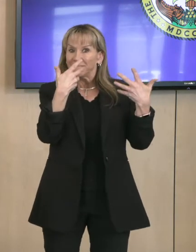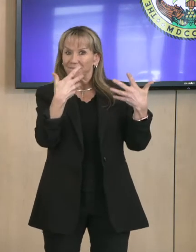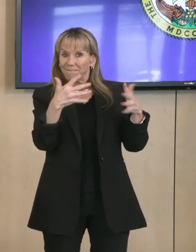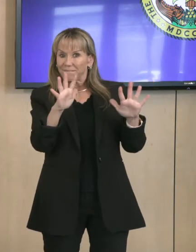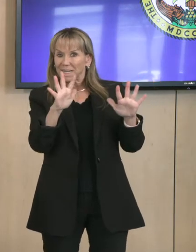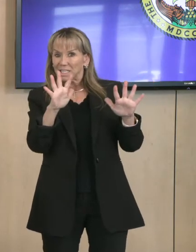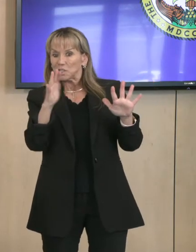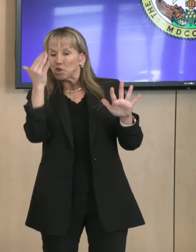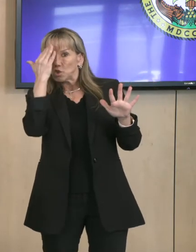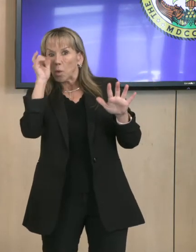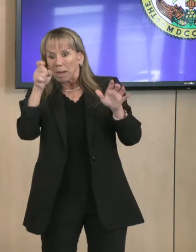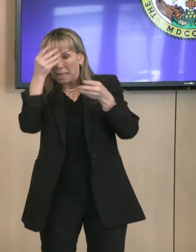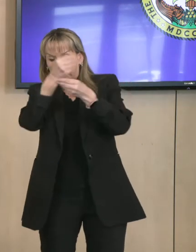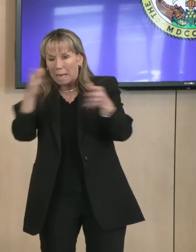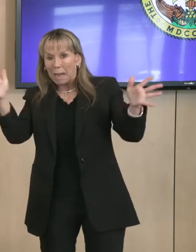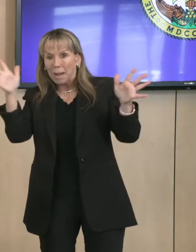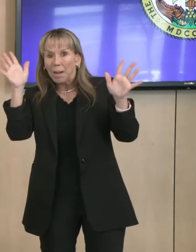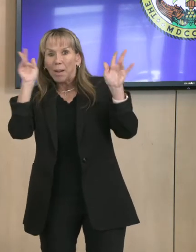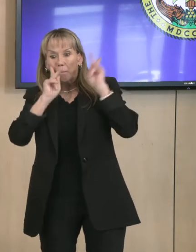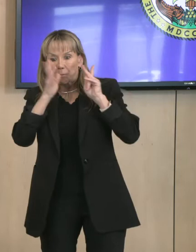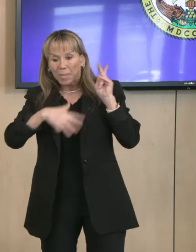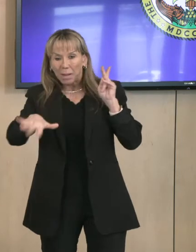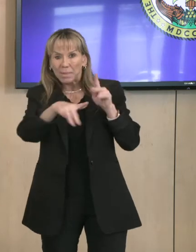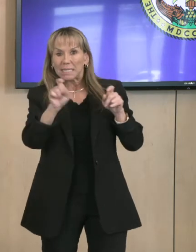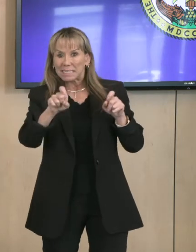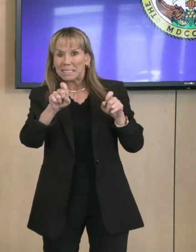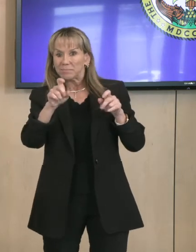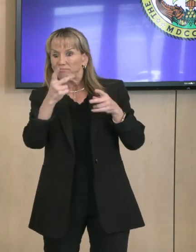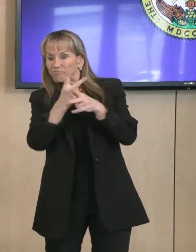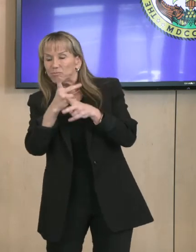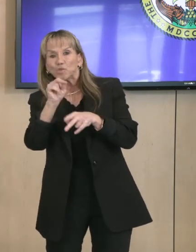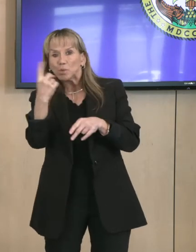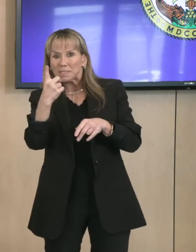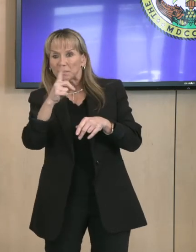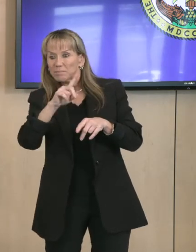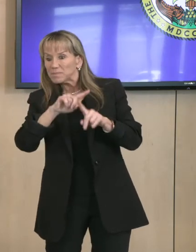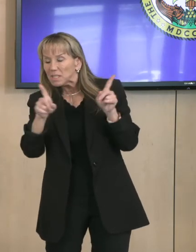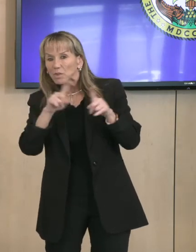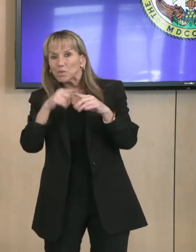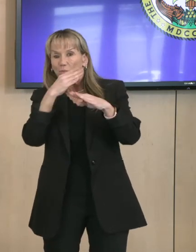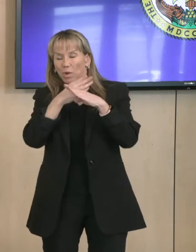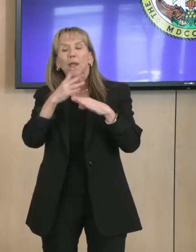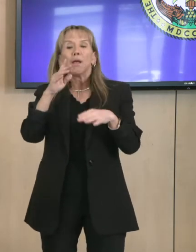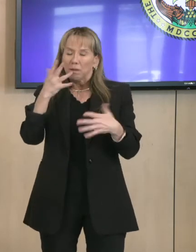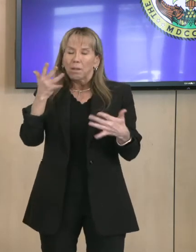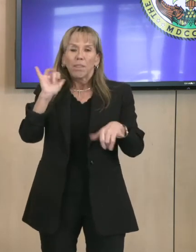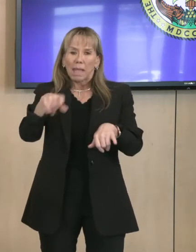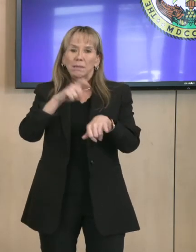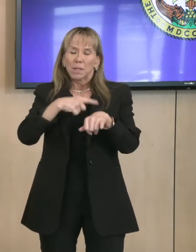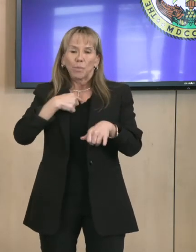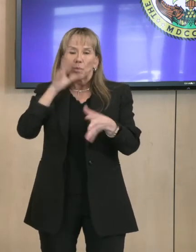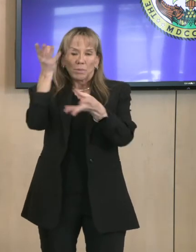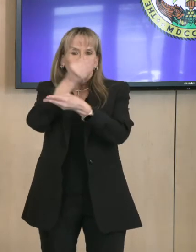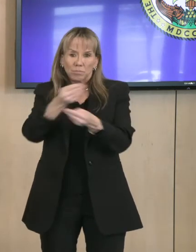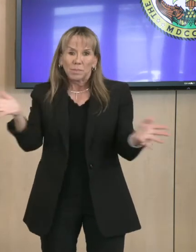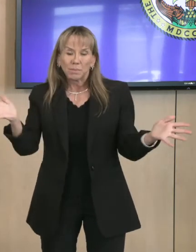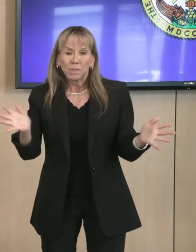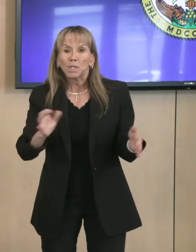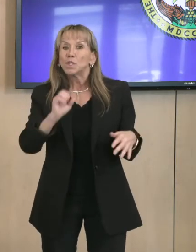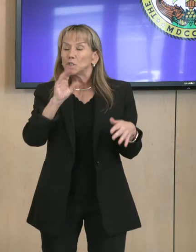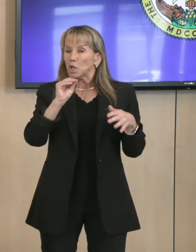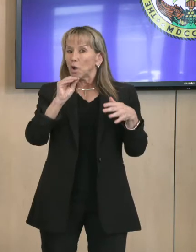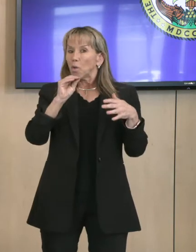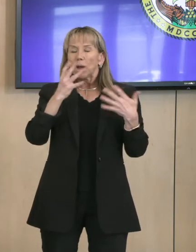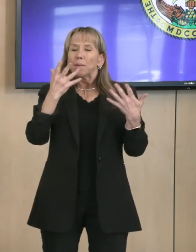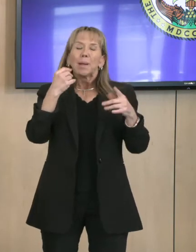need to inform the public to take a different action to protect themselves. And the actions the public needs to protect themselves